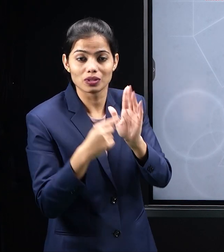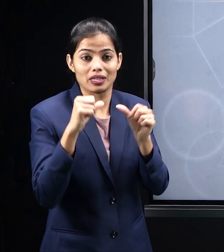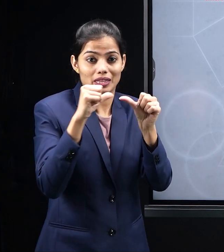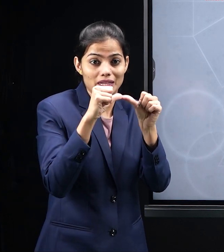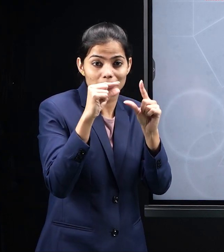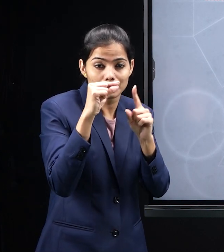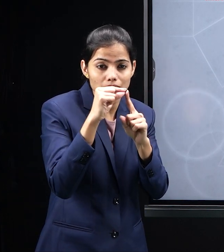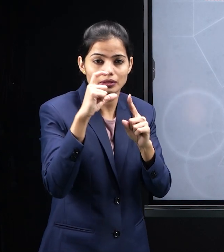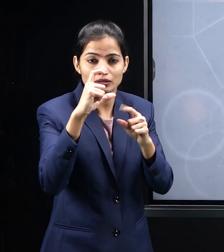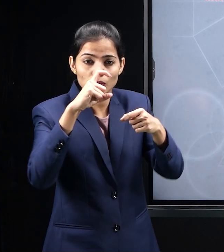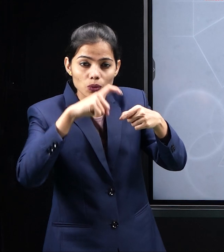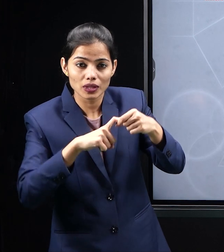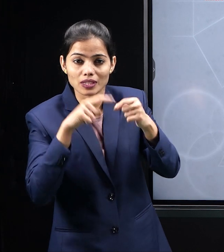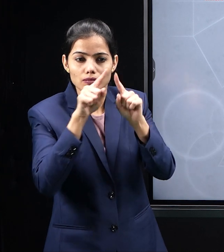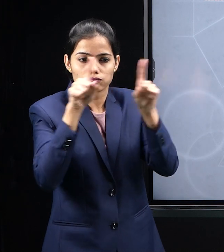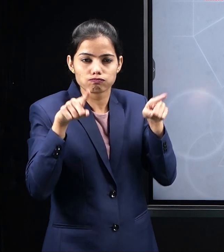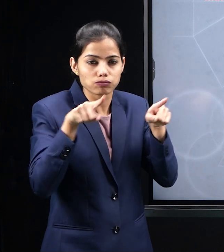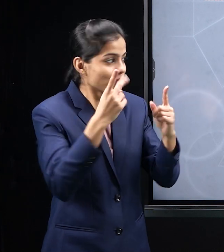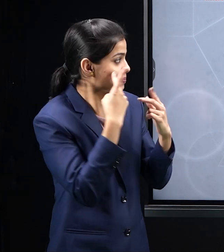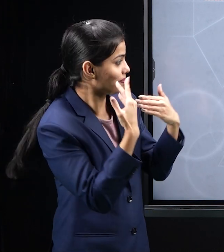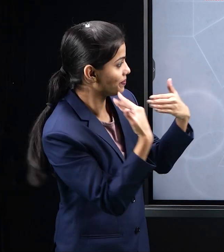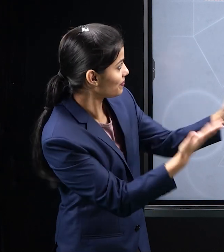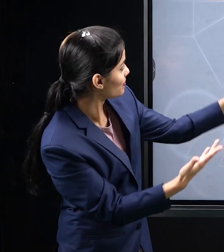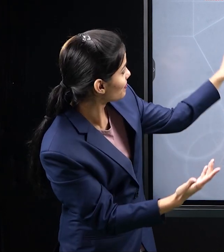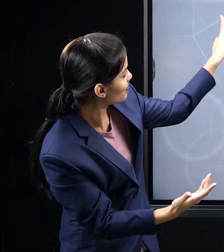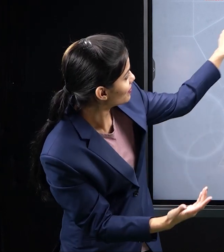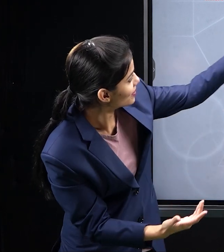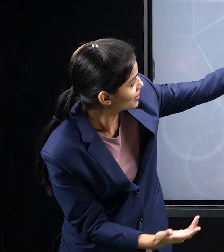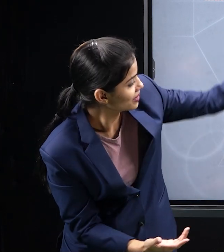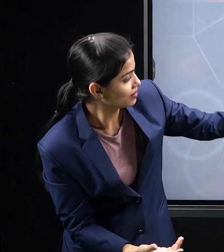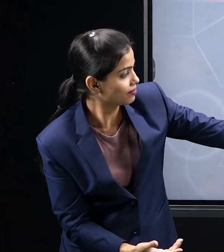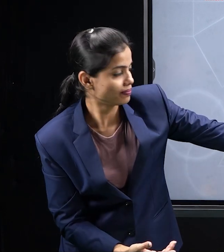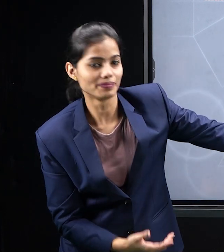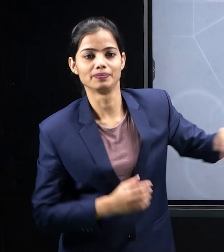Show that APCQ is a parallelogram.